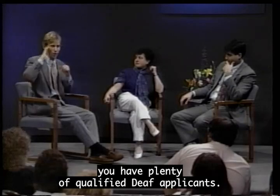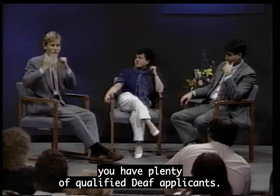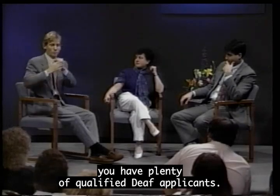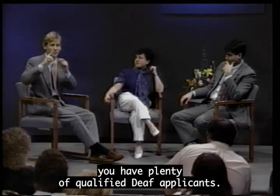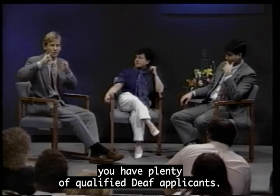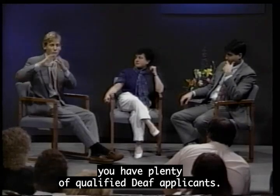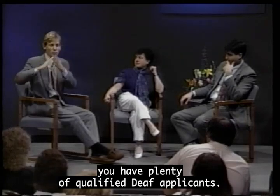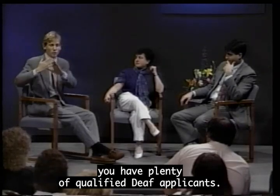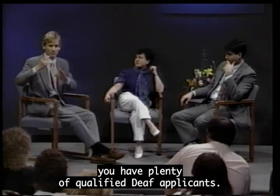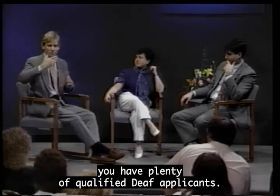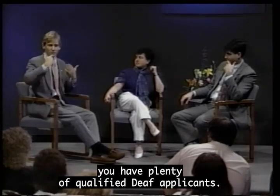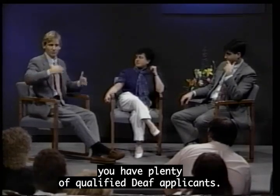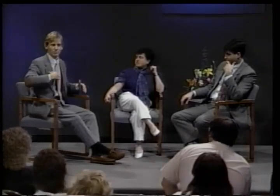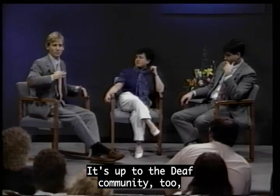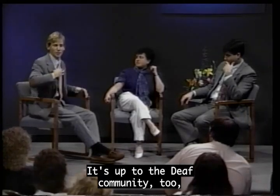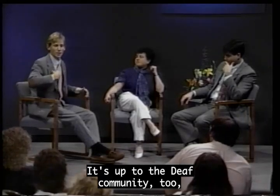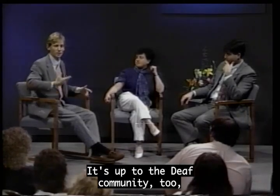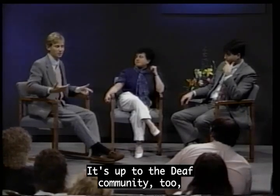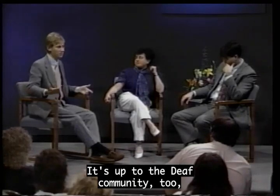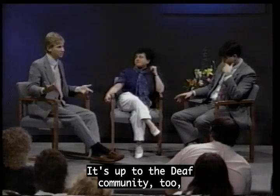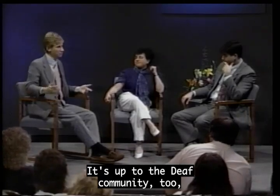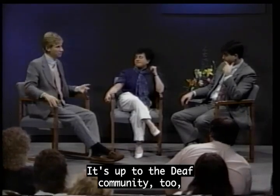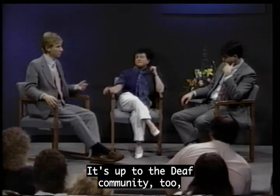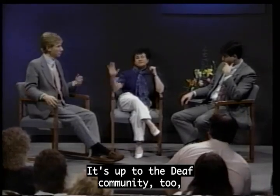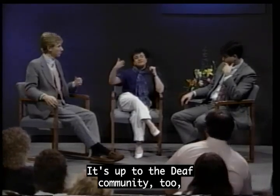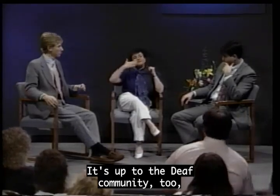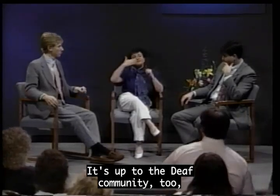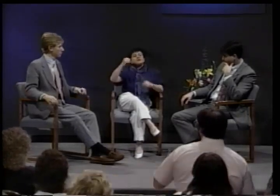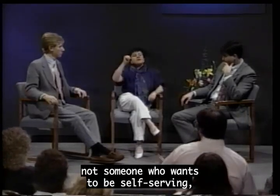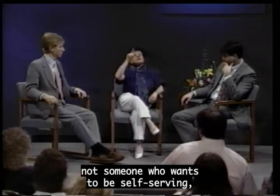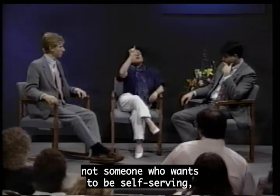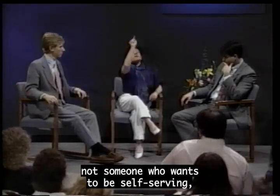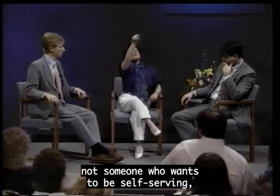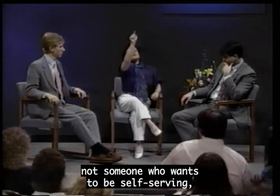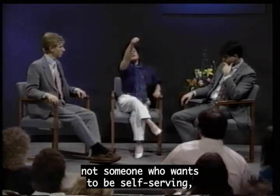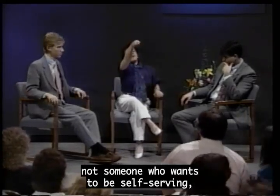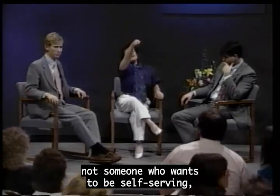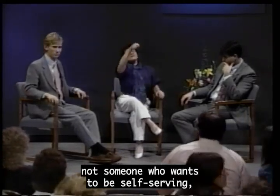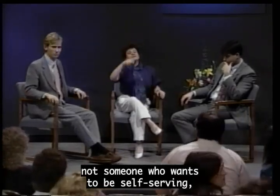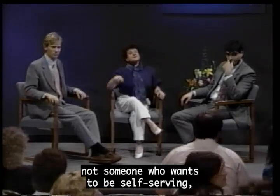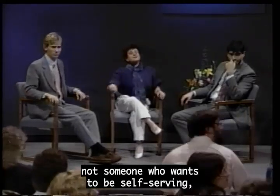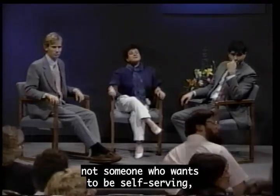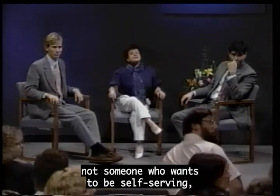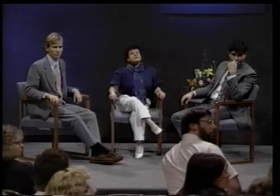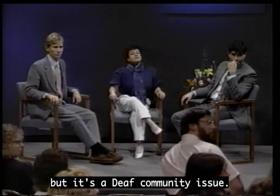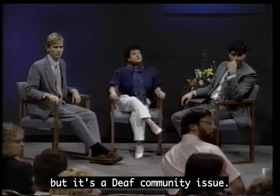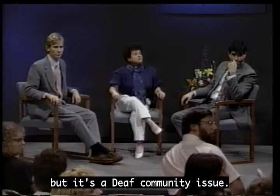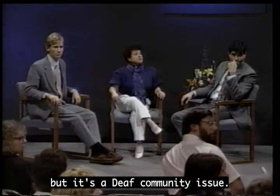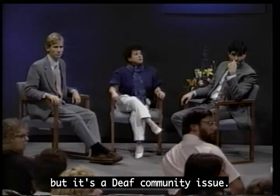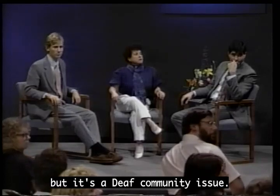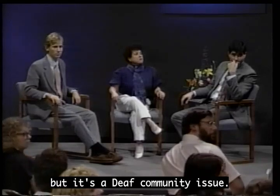deaf community, too. Not someone who wants to be self-serving, but it's a deaf community issue. Thank you.